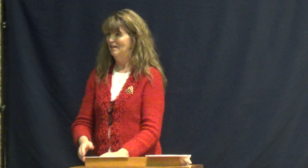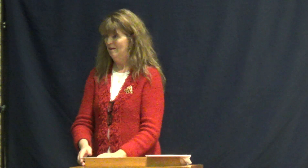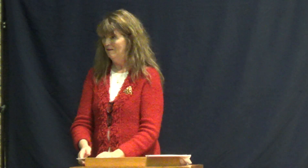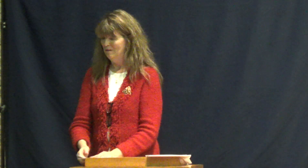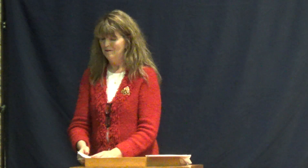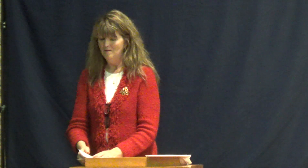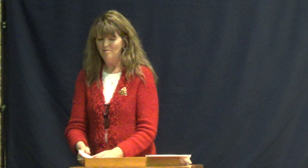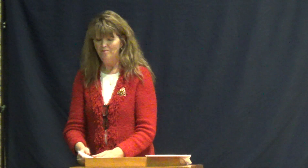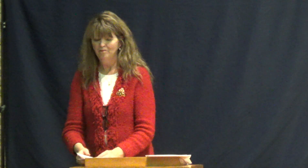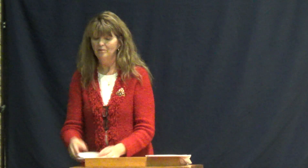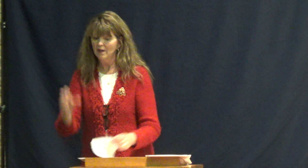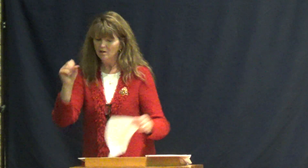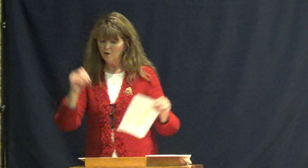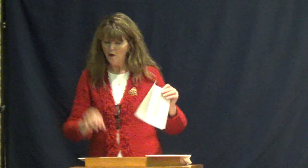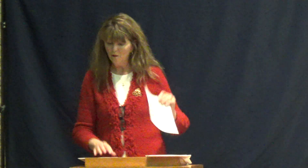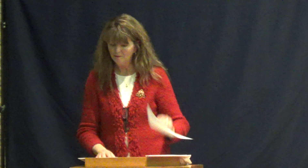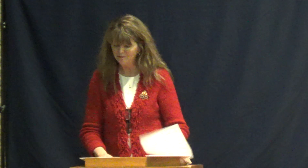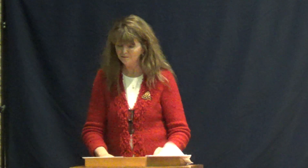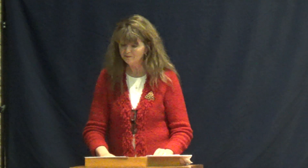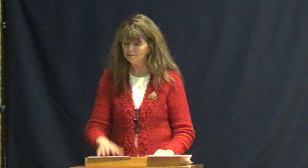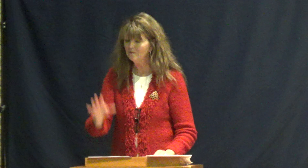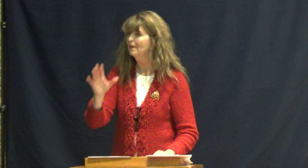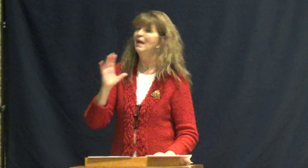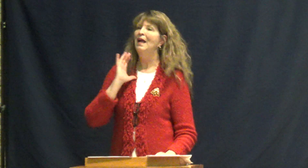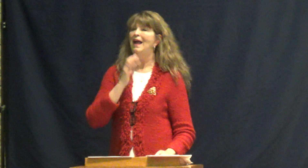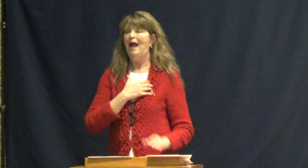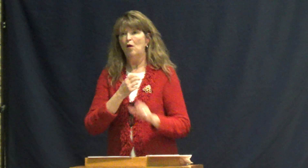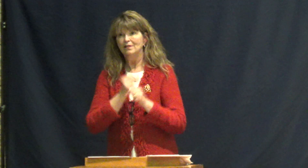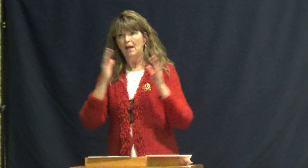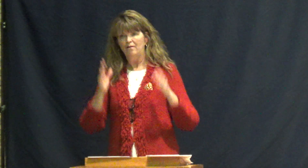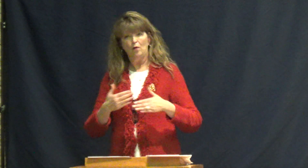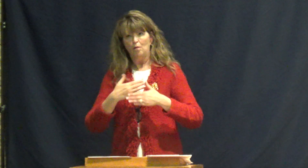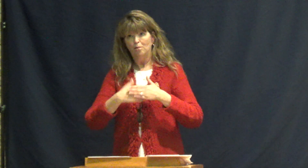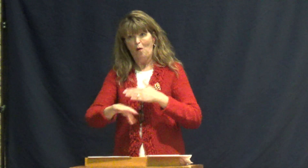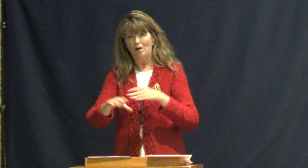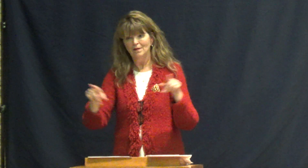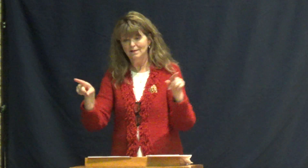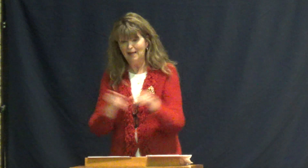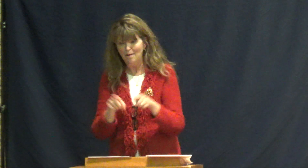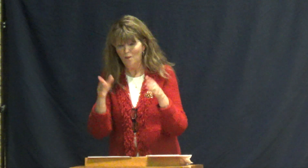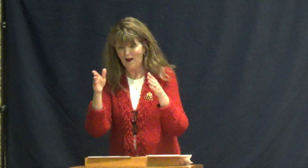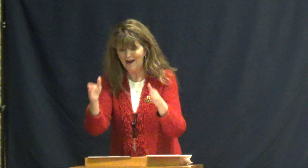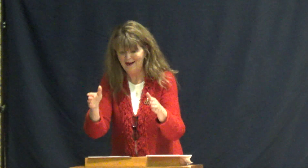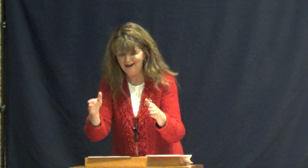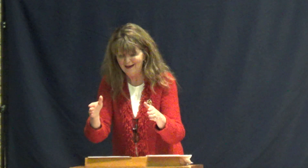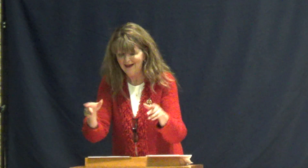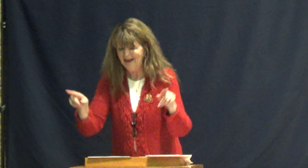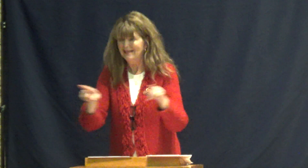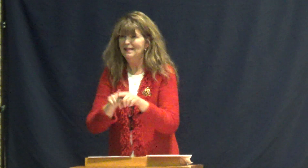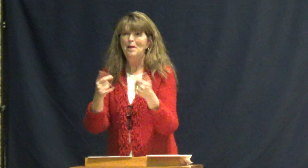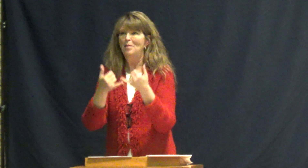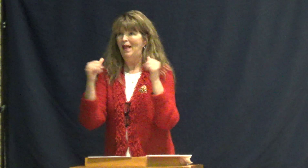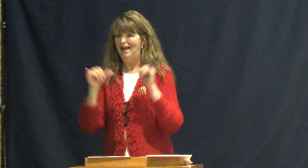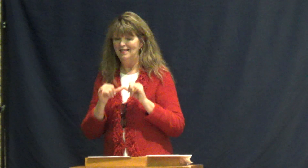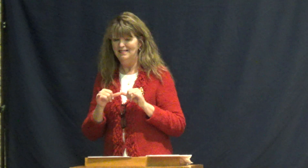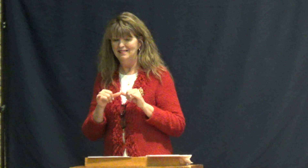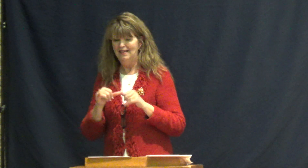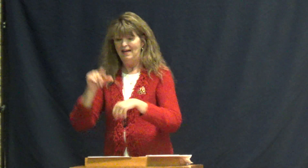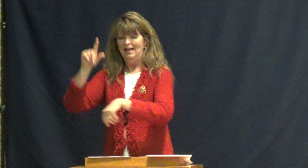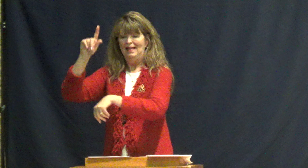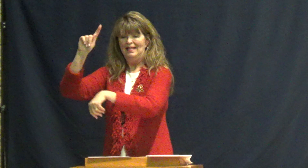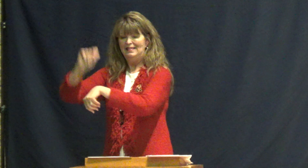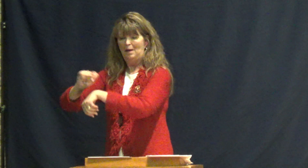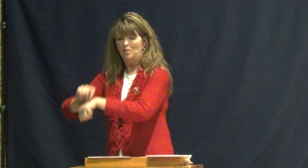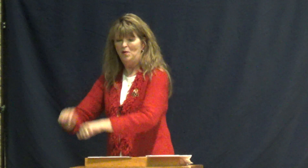So they could then be maintained purely and be fit to be used for sacrifices. Now, our Savior